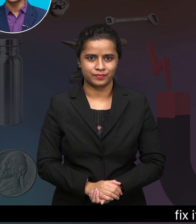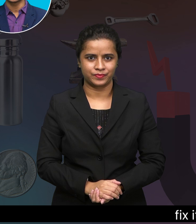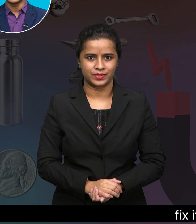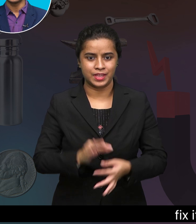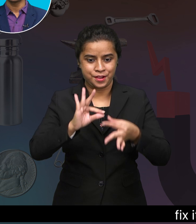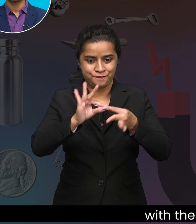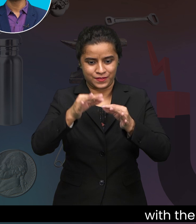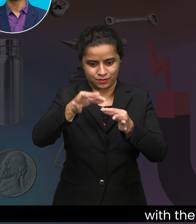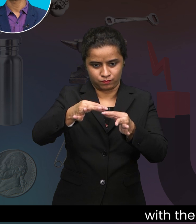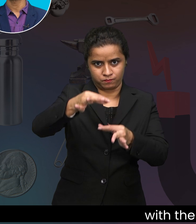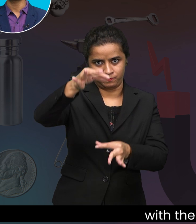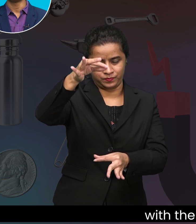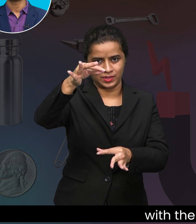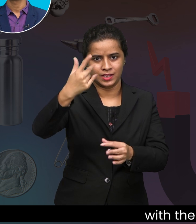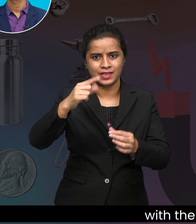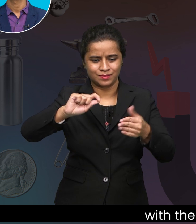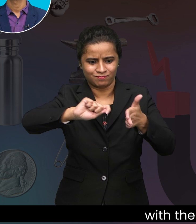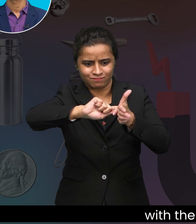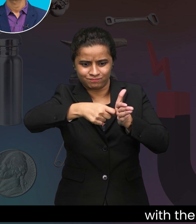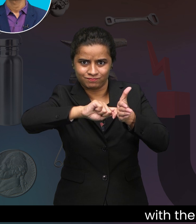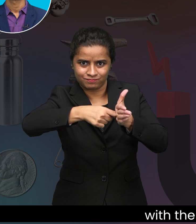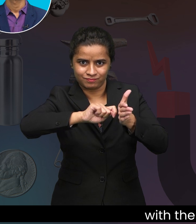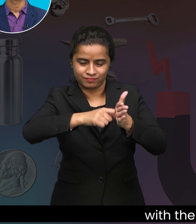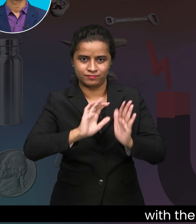Fix it on a stand with the help of a clamp.